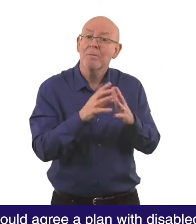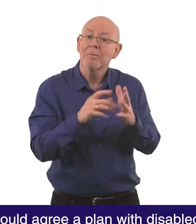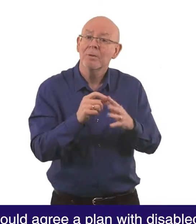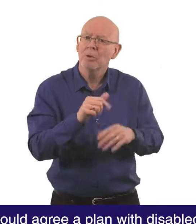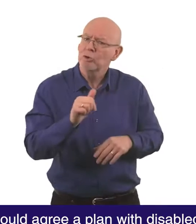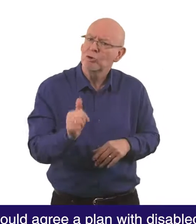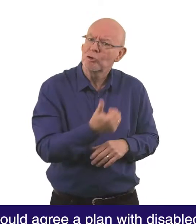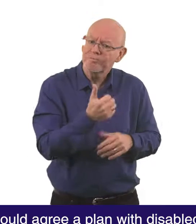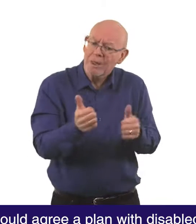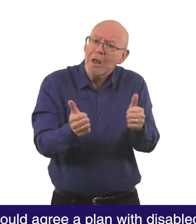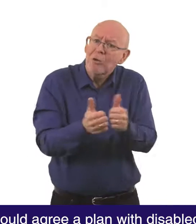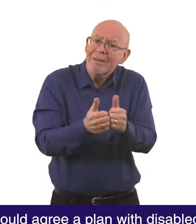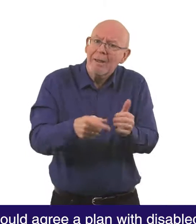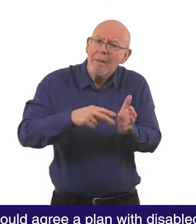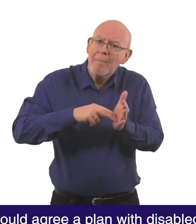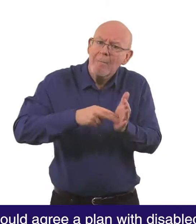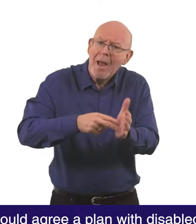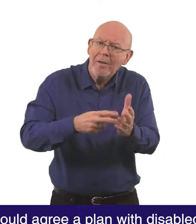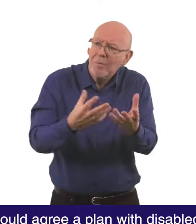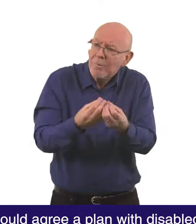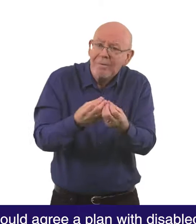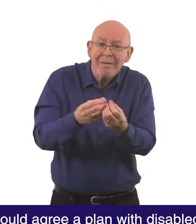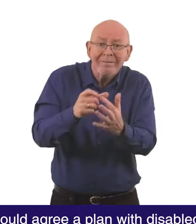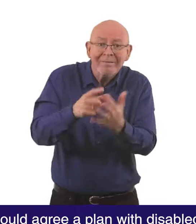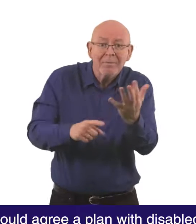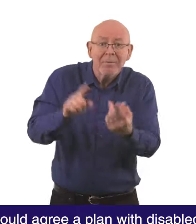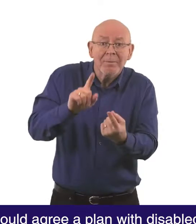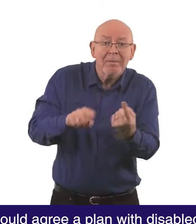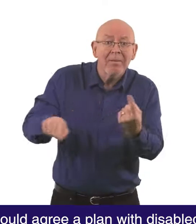DWP should agree a plan with disabled people for how it will listen to them.